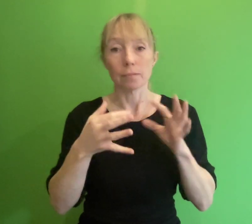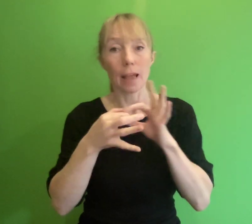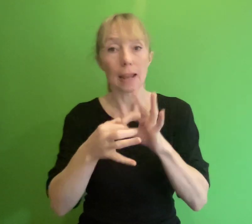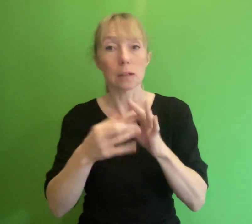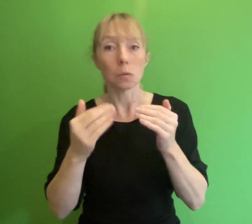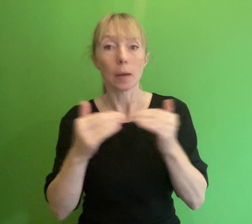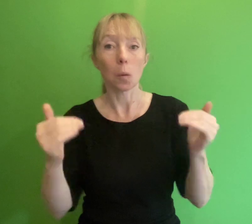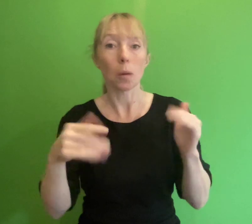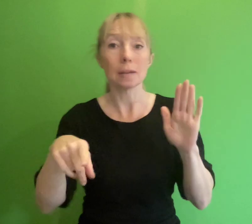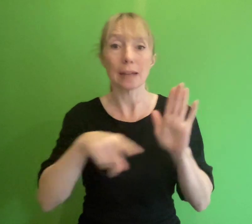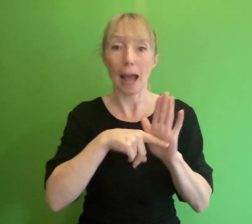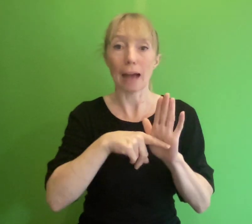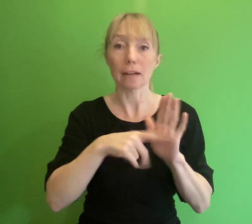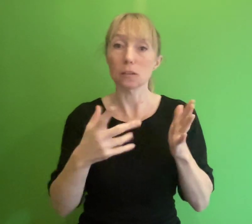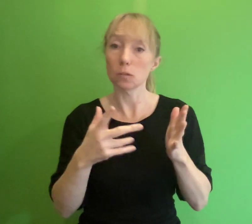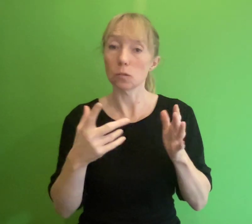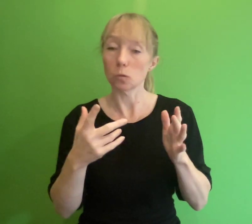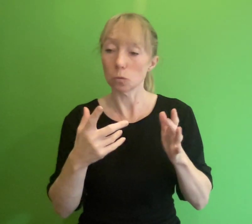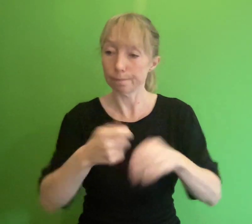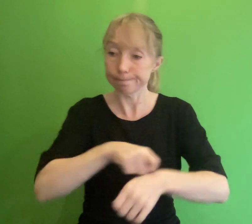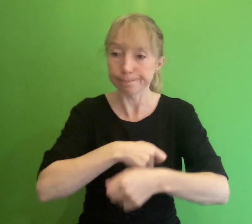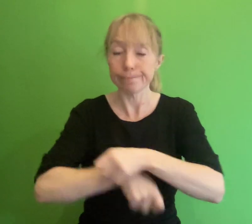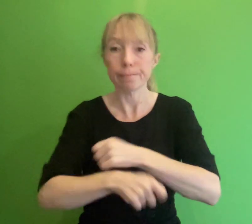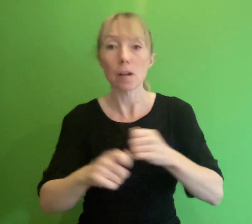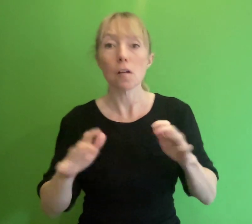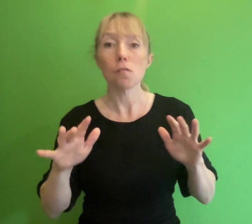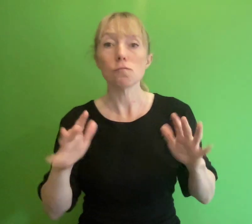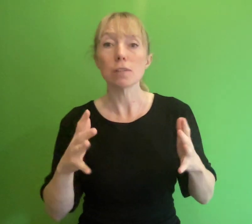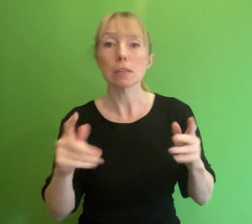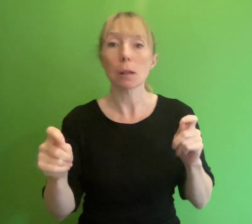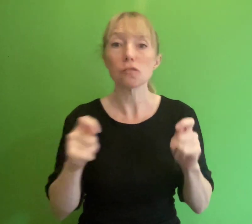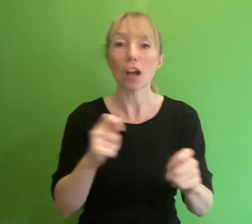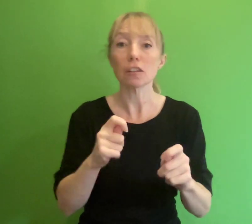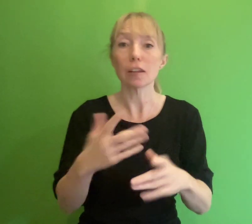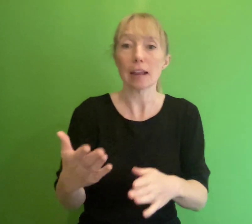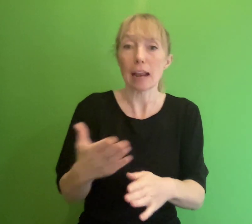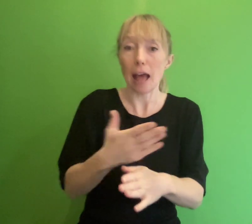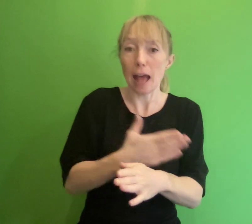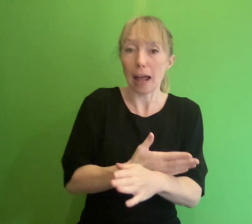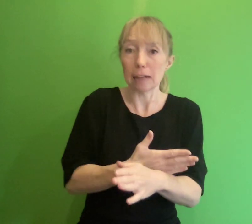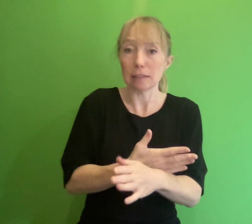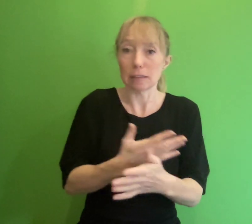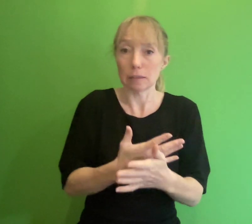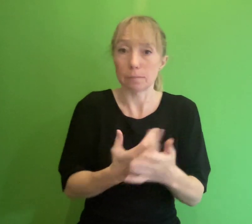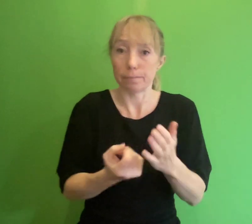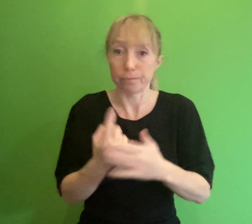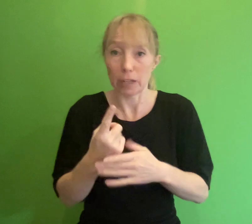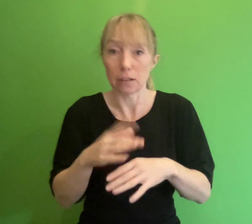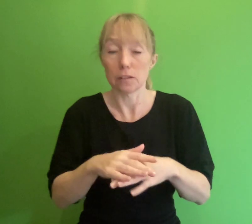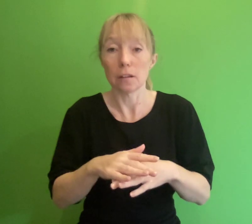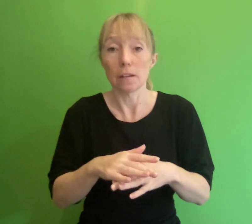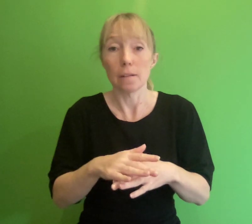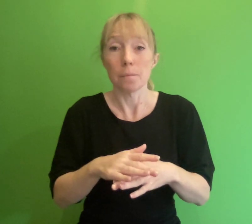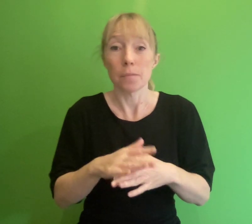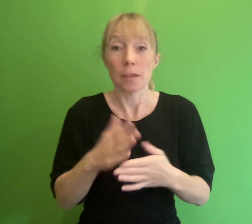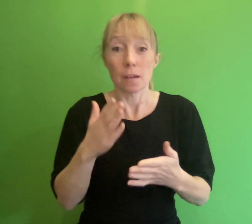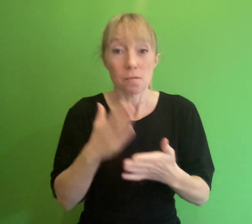an anticipatory manner. There is an immediate need for them to ensure they understand their obligations and